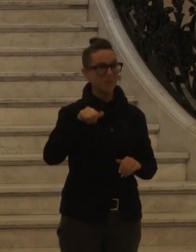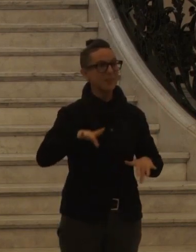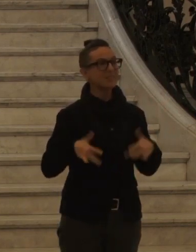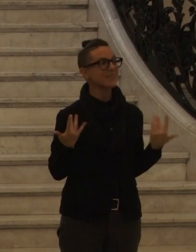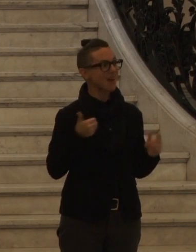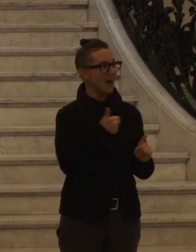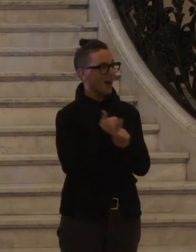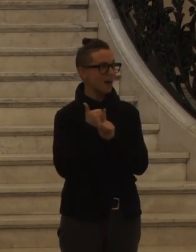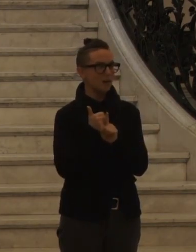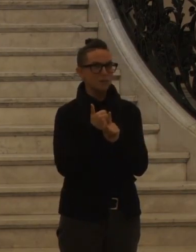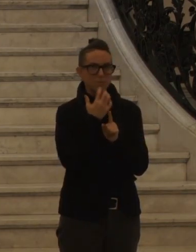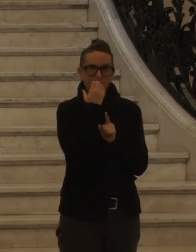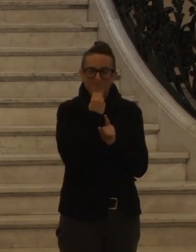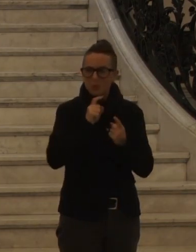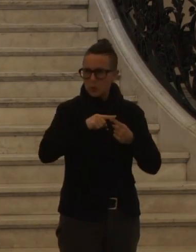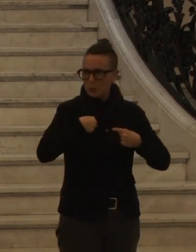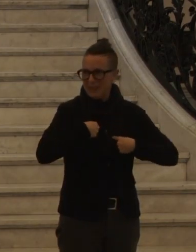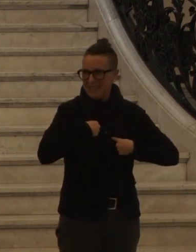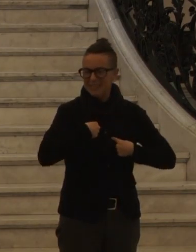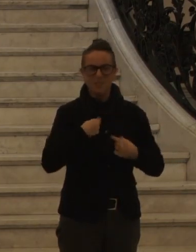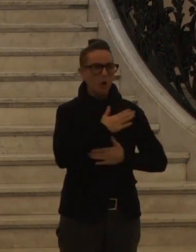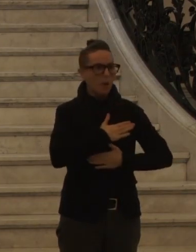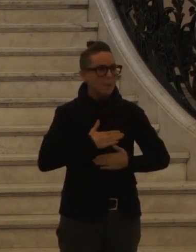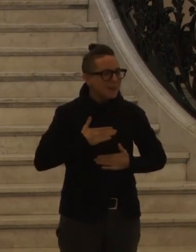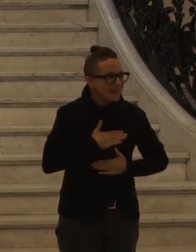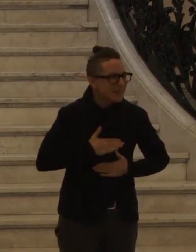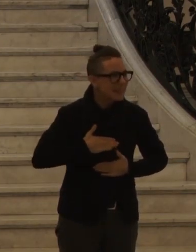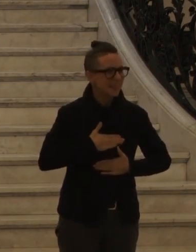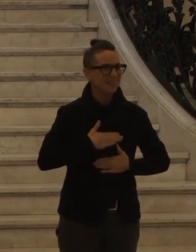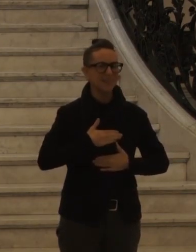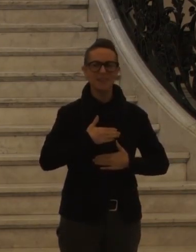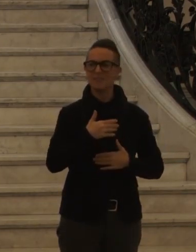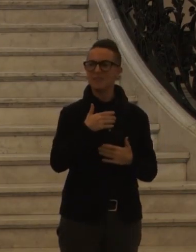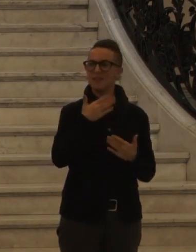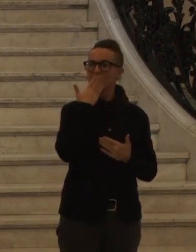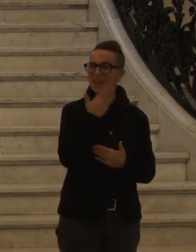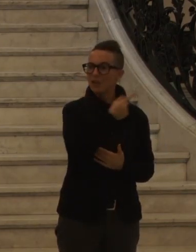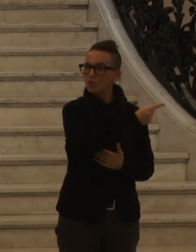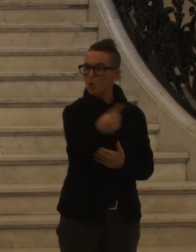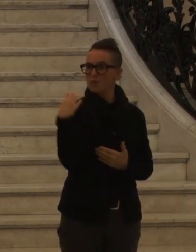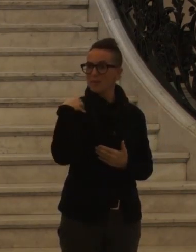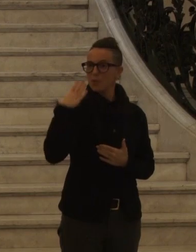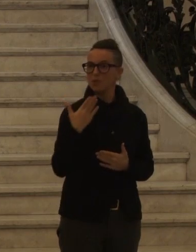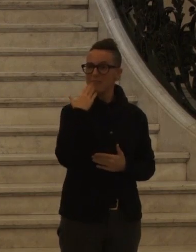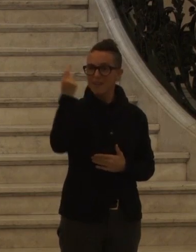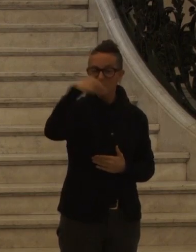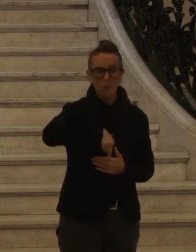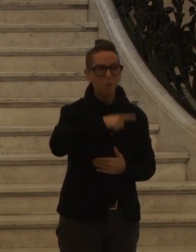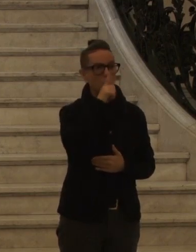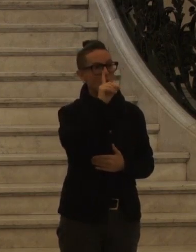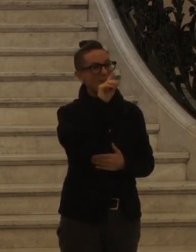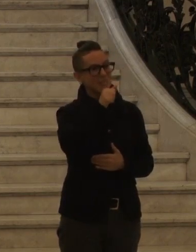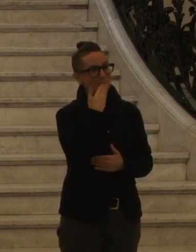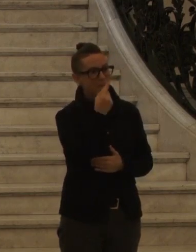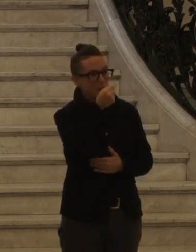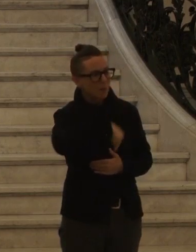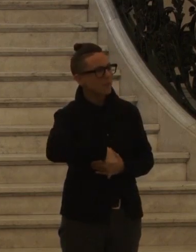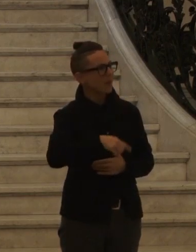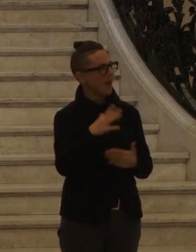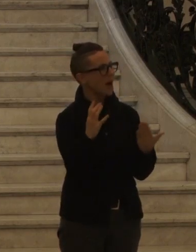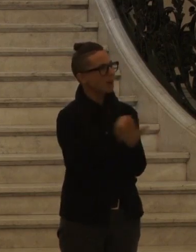is hugely important to me. So please take, to the employers, thank you for coming. To the people with disabilities, please